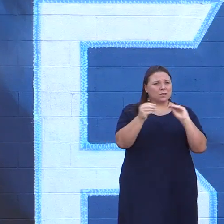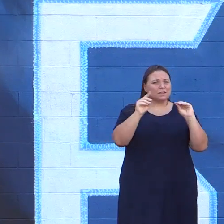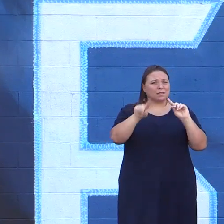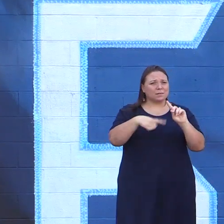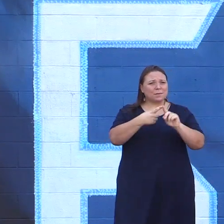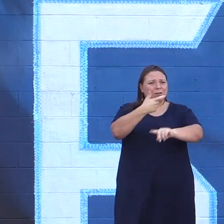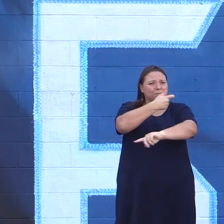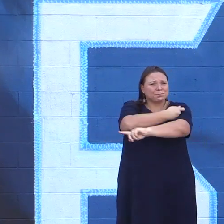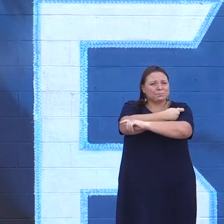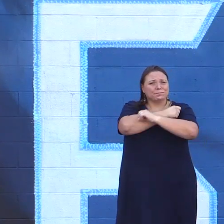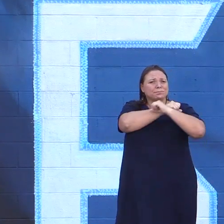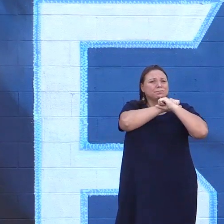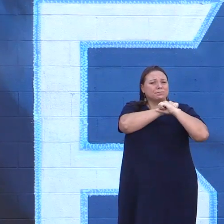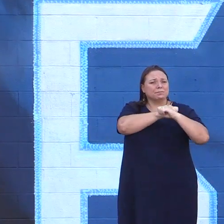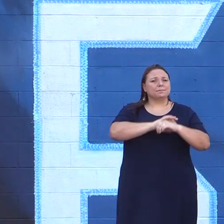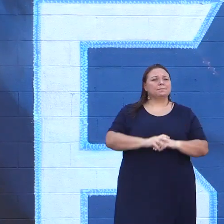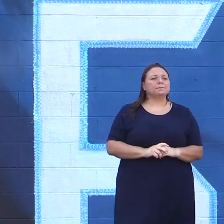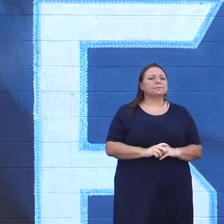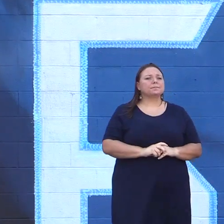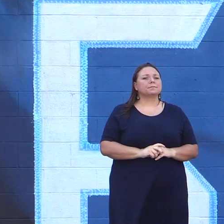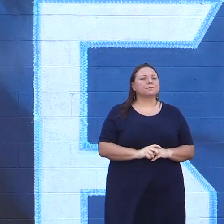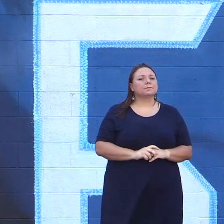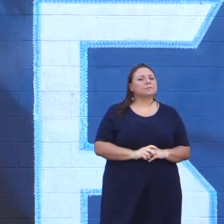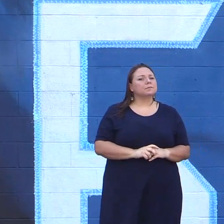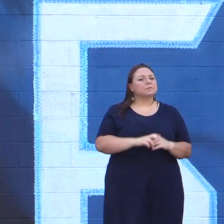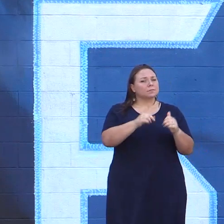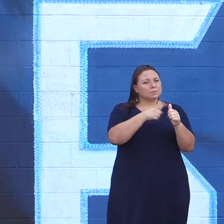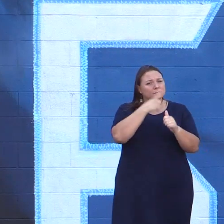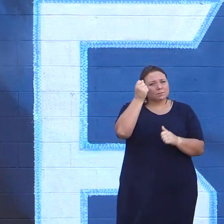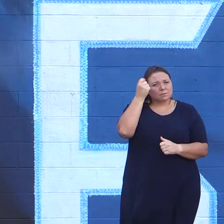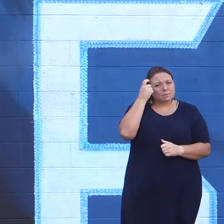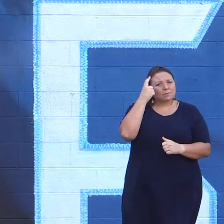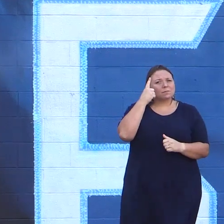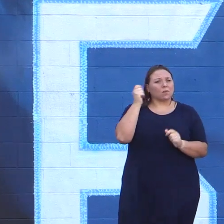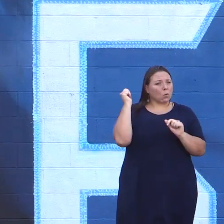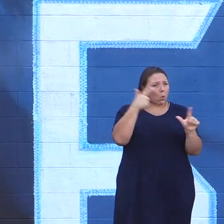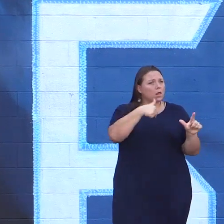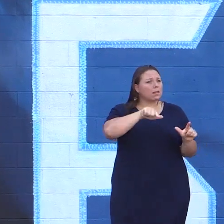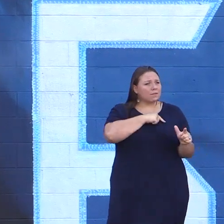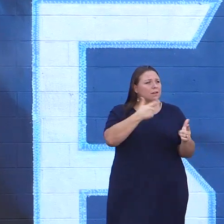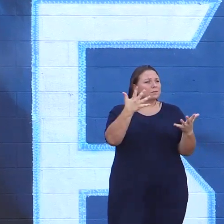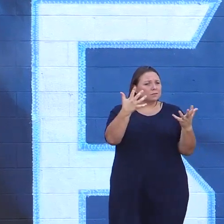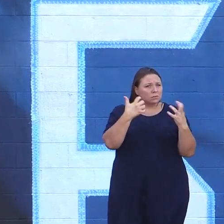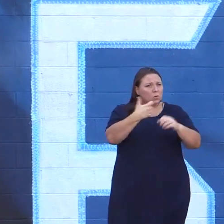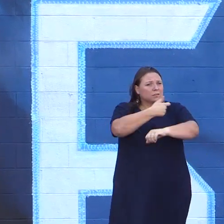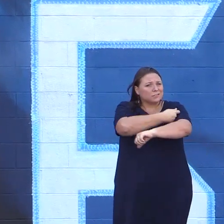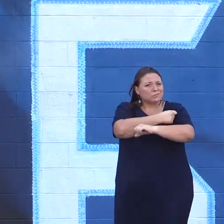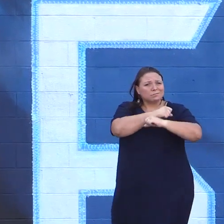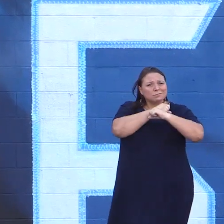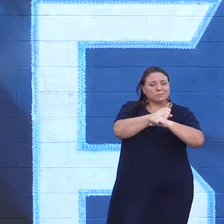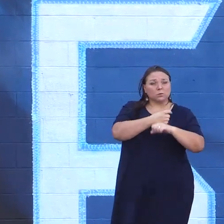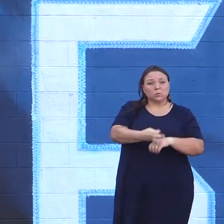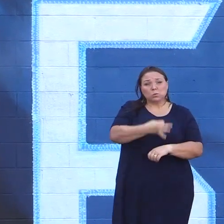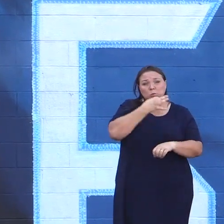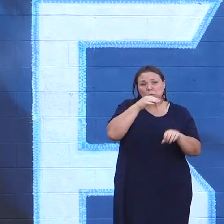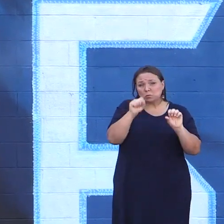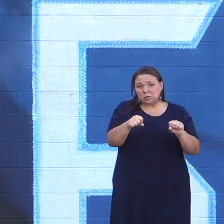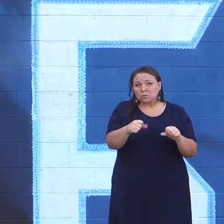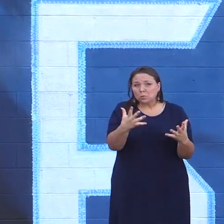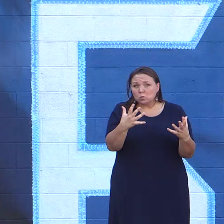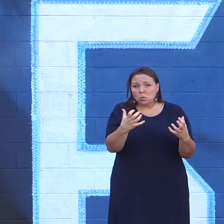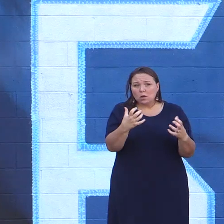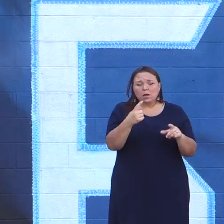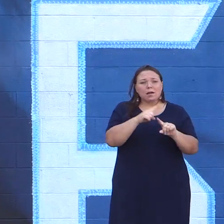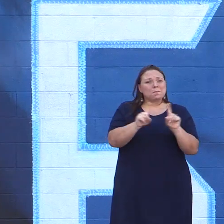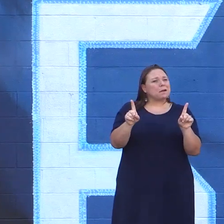vaccines. The first thing that must be stated is while all of us would like to see a vaccine come online as soon as possible, it is